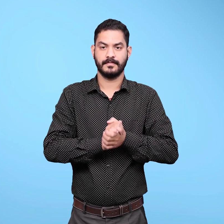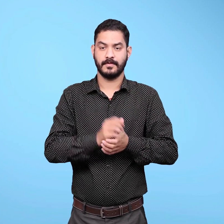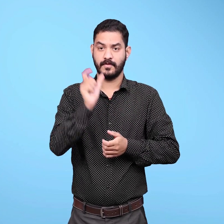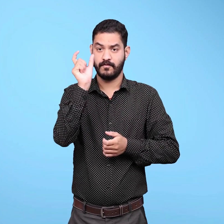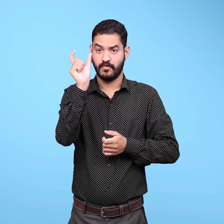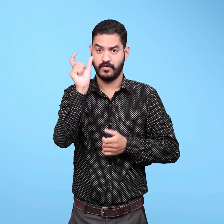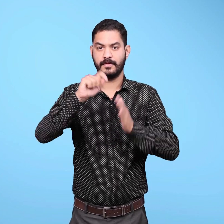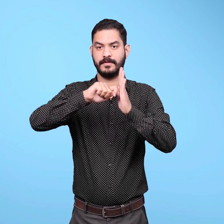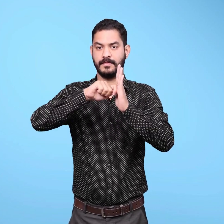Keywords: